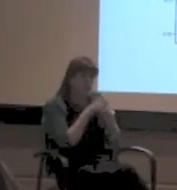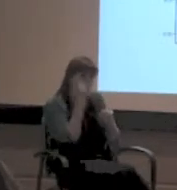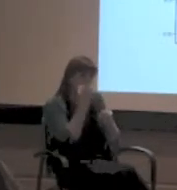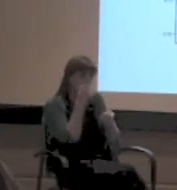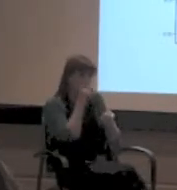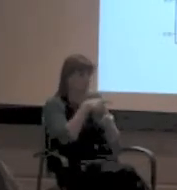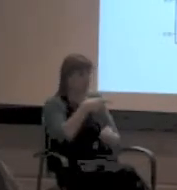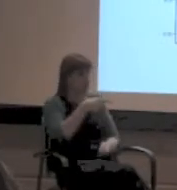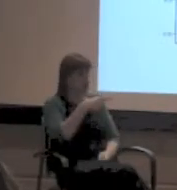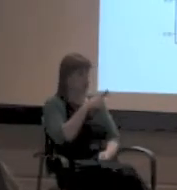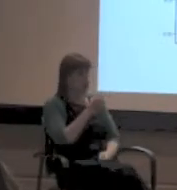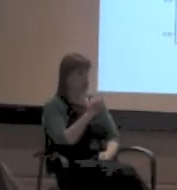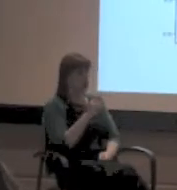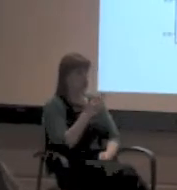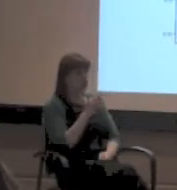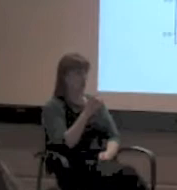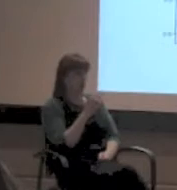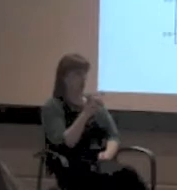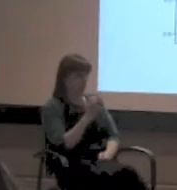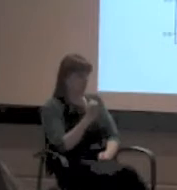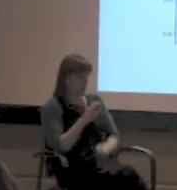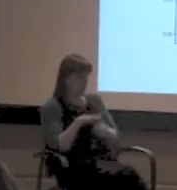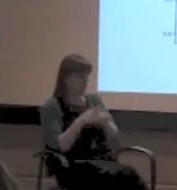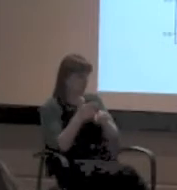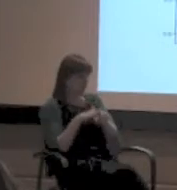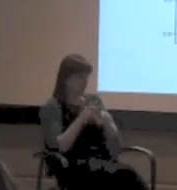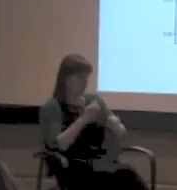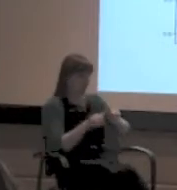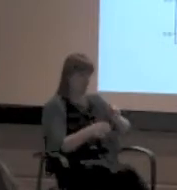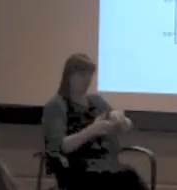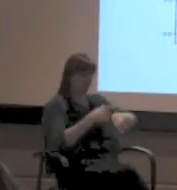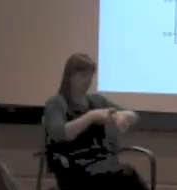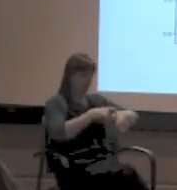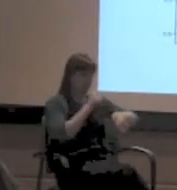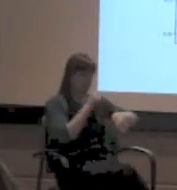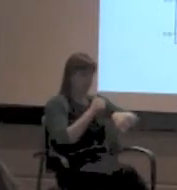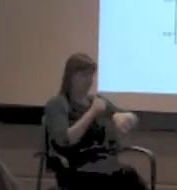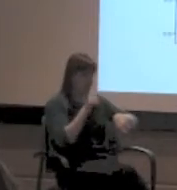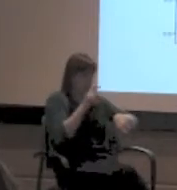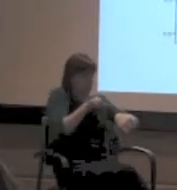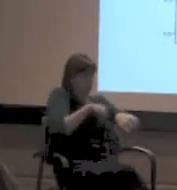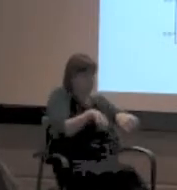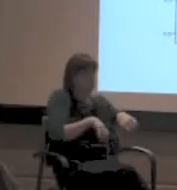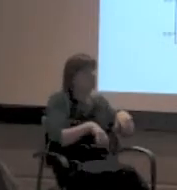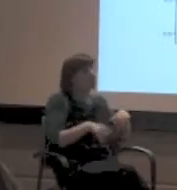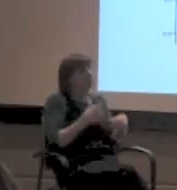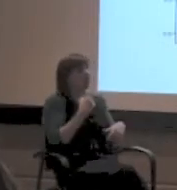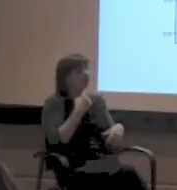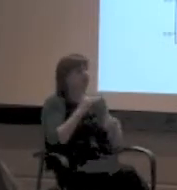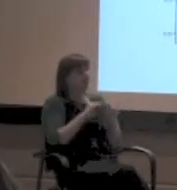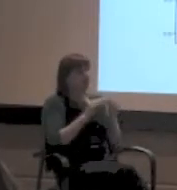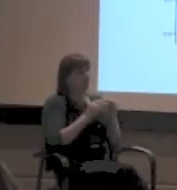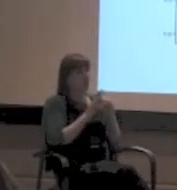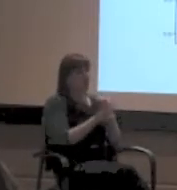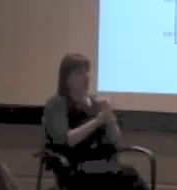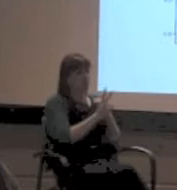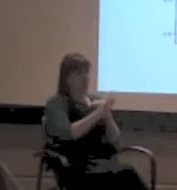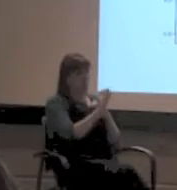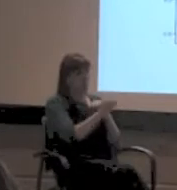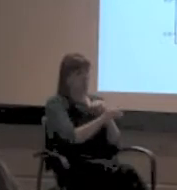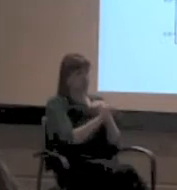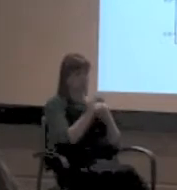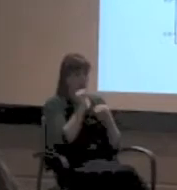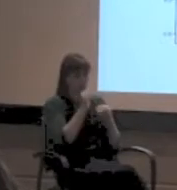valve, but that's just all comers first time you get a shunt. So I said that number, about 60% not buying